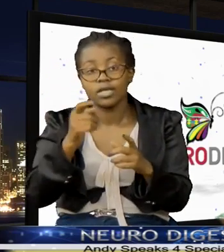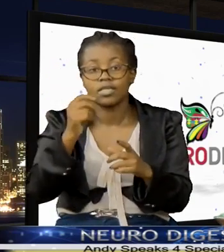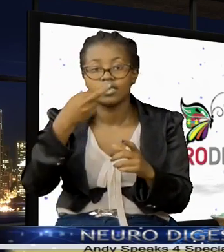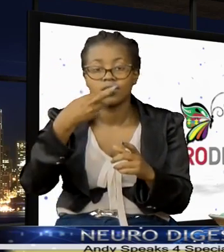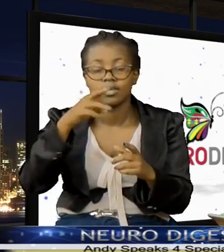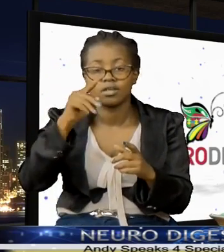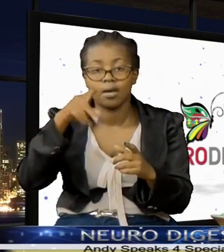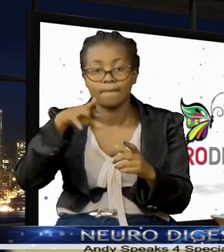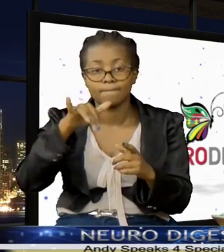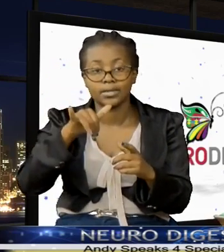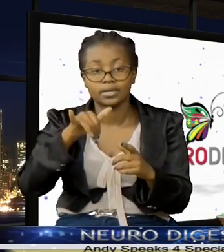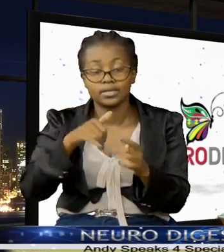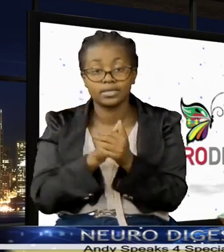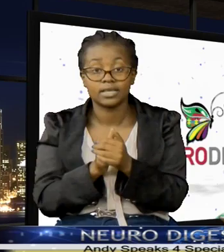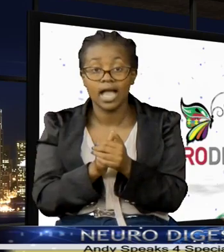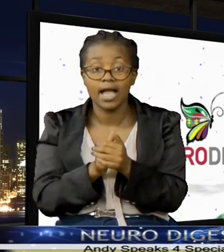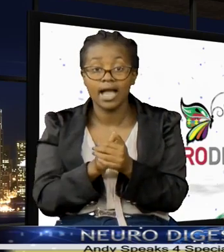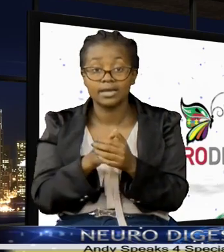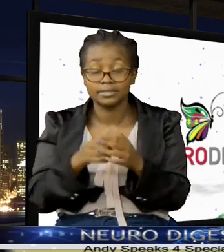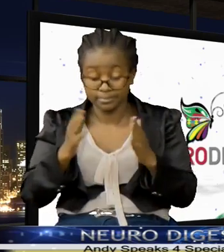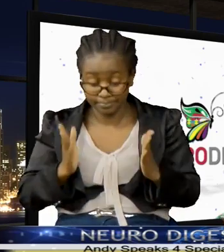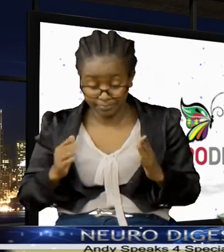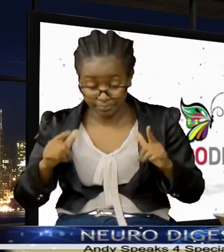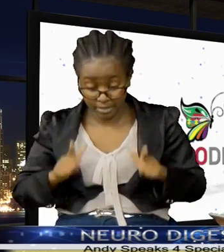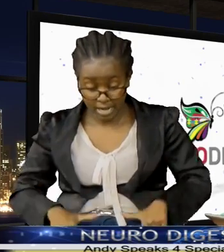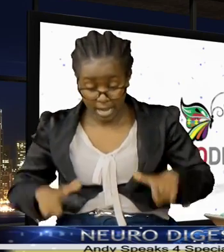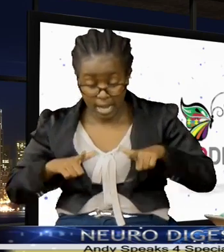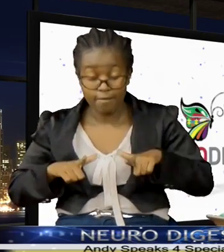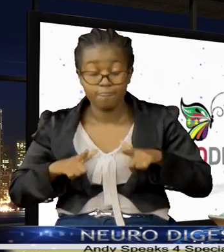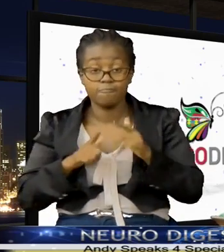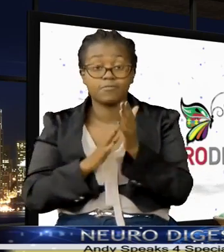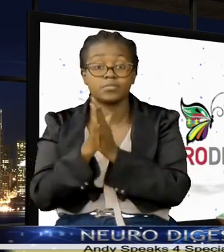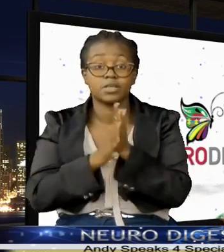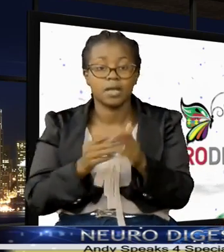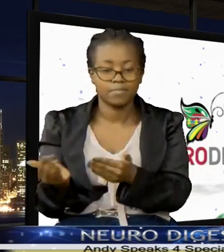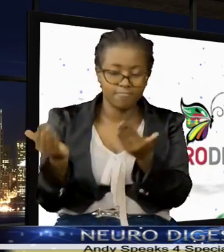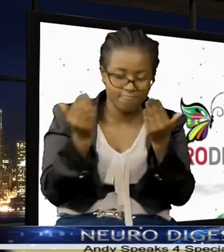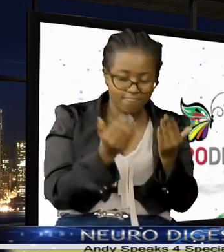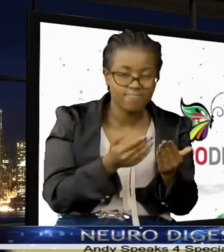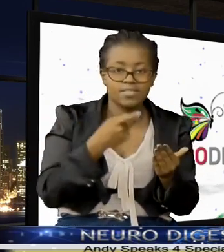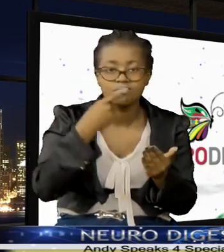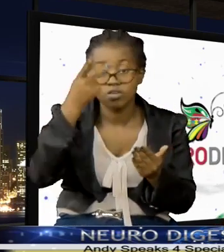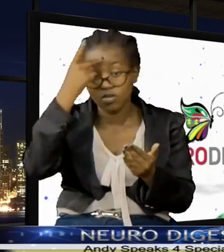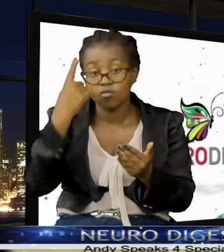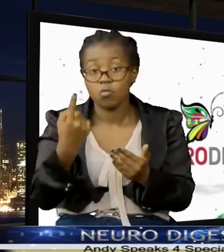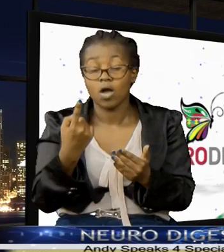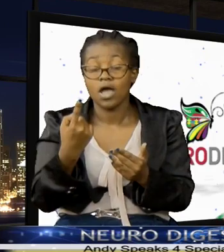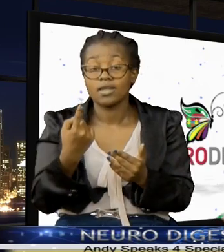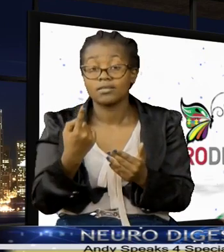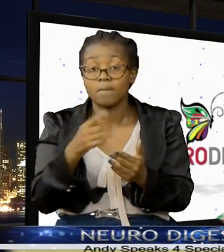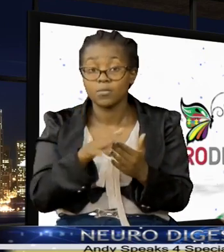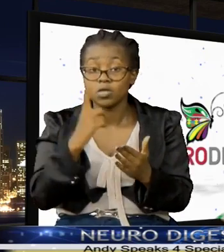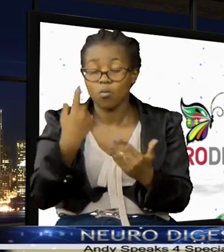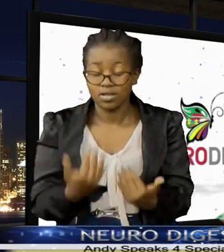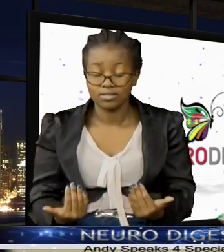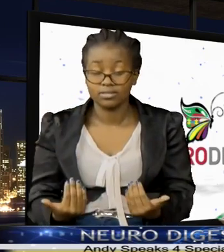therapy, nutrition, and real life experiences. Also, we shall be inviting parents who have more than one child on the spectrum, so that we